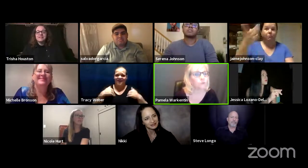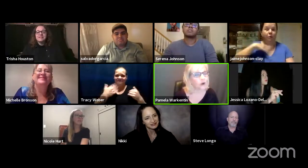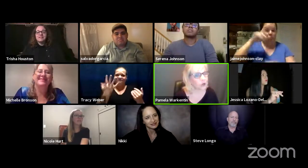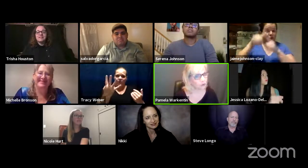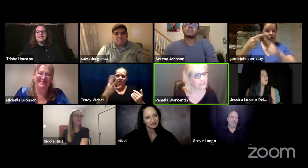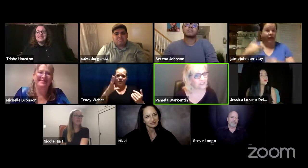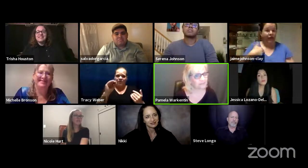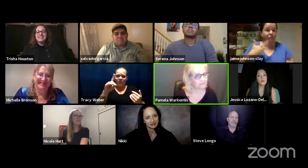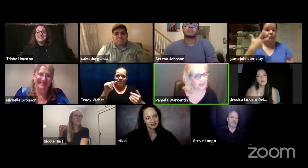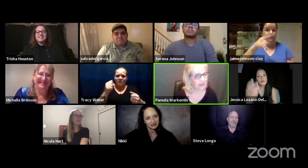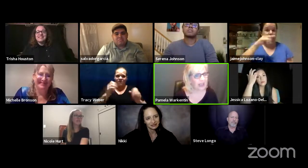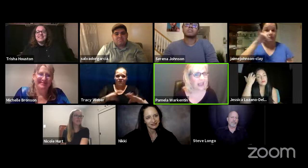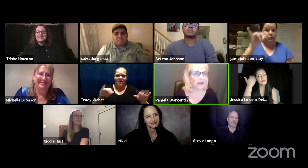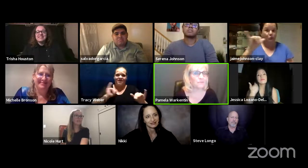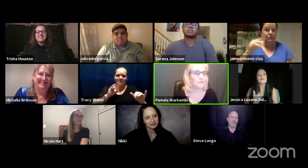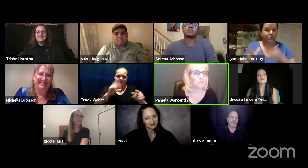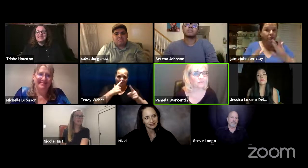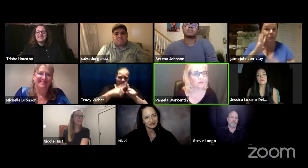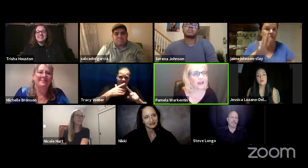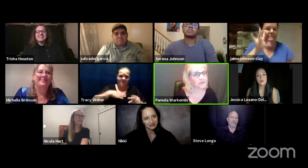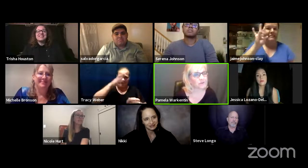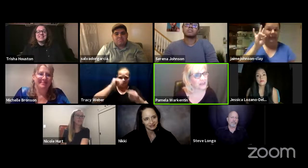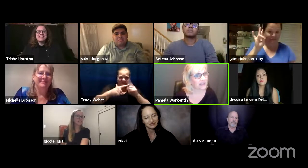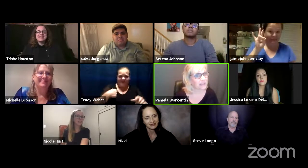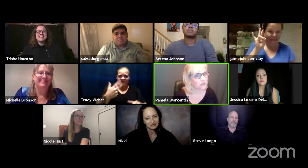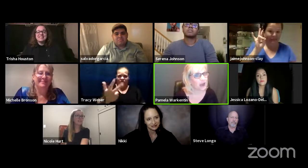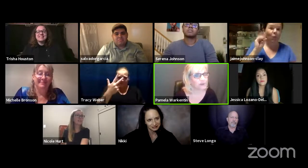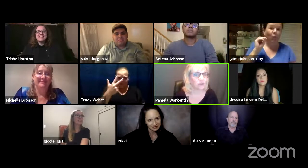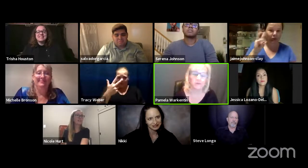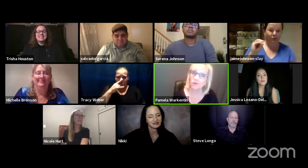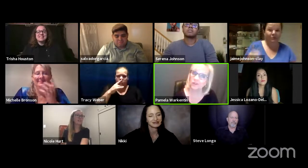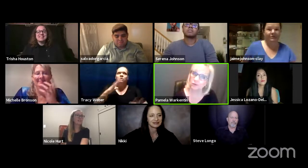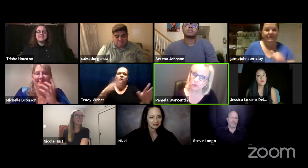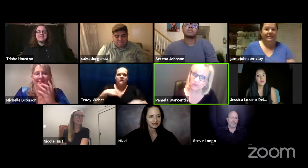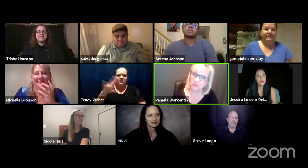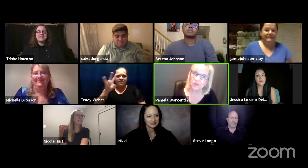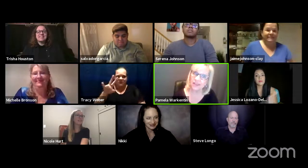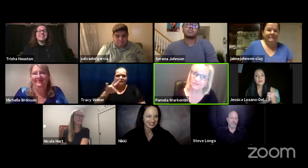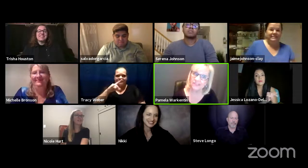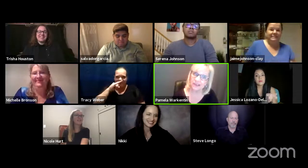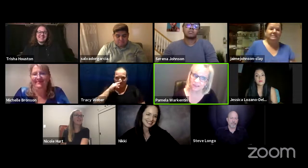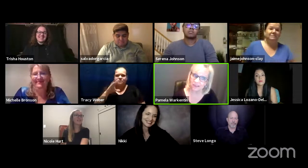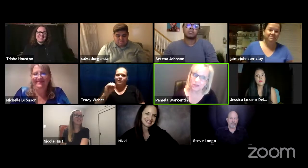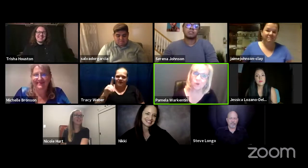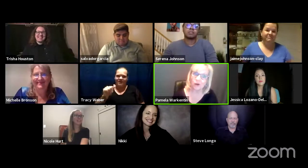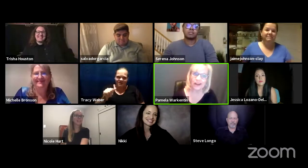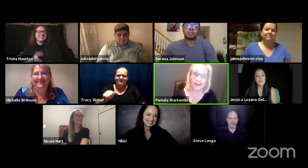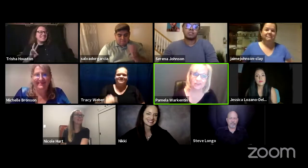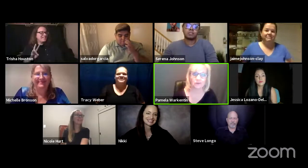4 CODAs, and my boyfriend has 3 kids as well. So between the 2 of us, we have 7. So our hands are